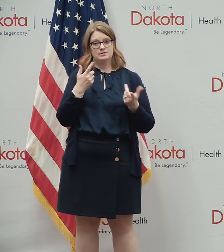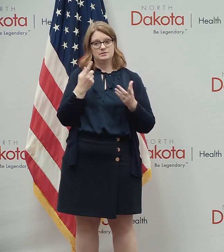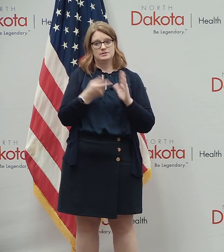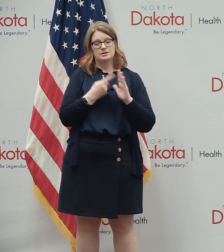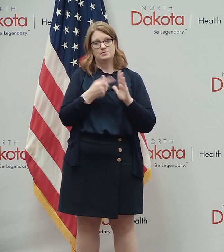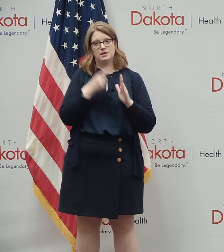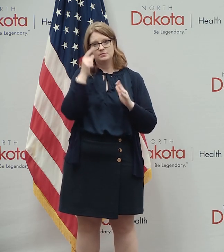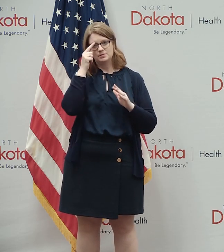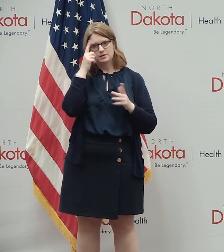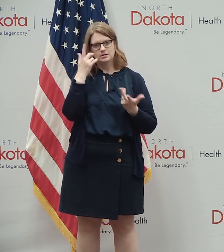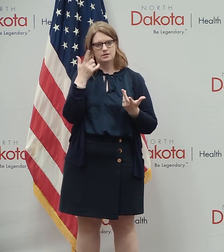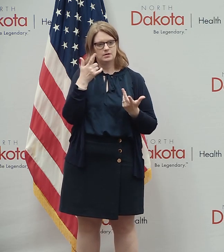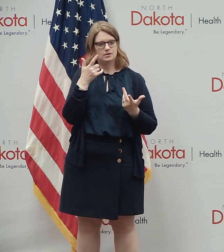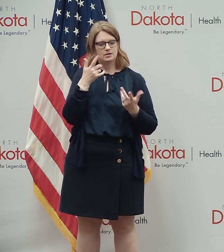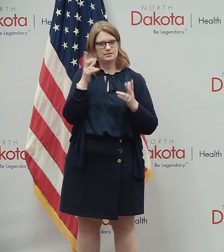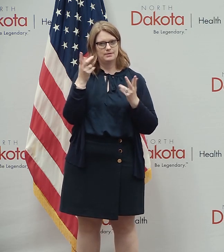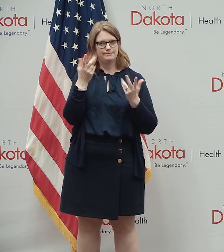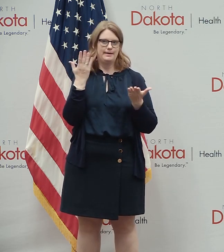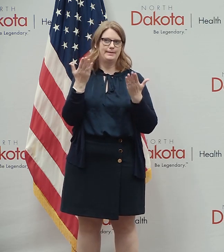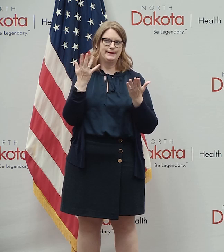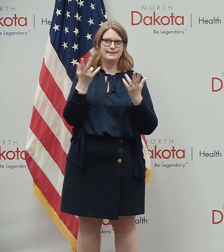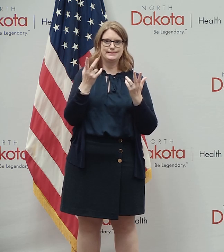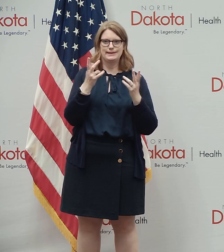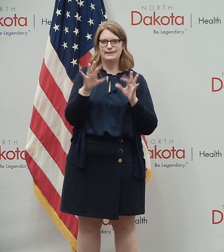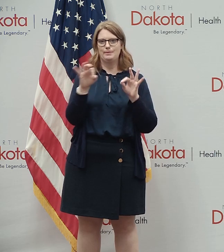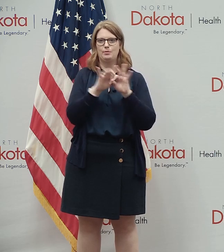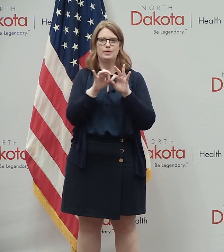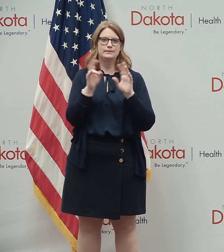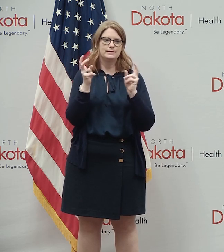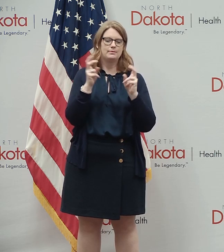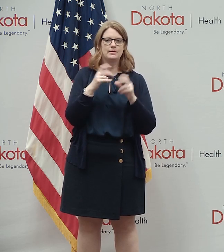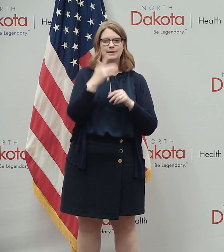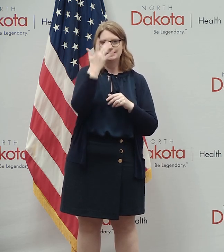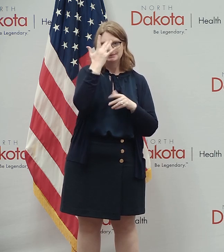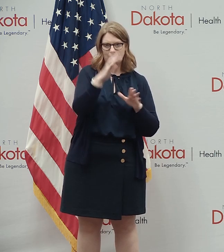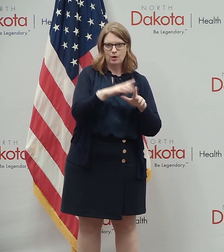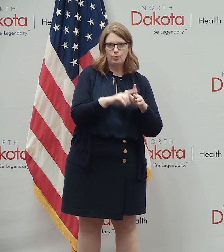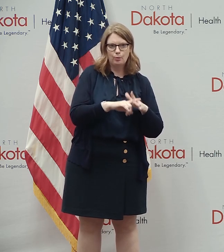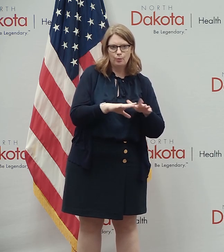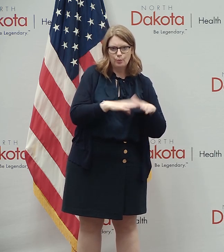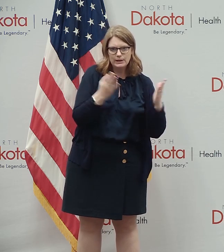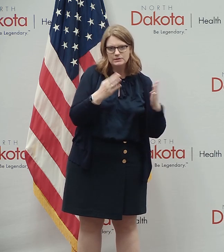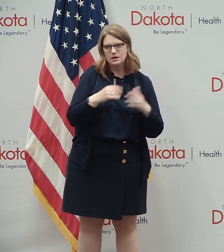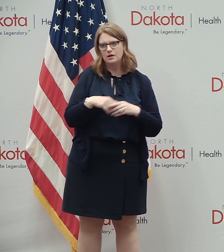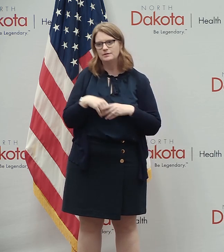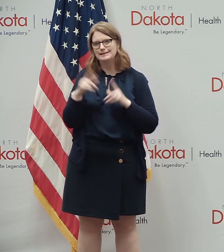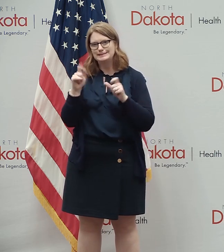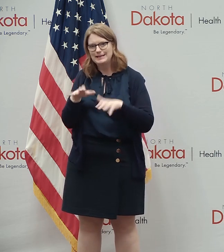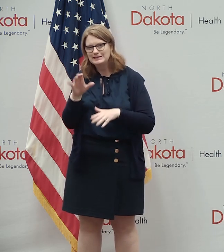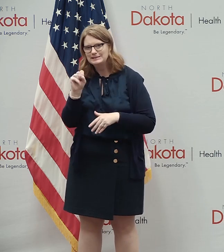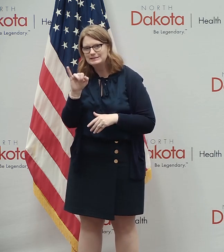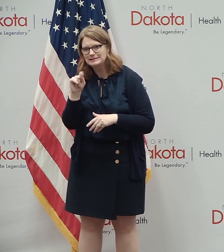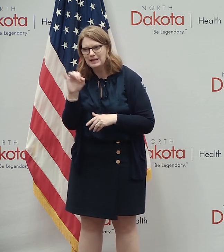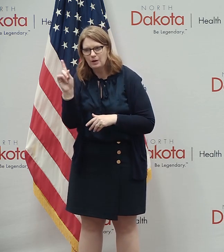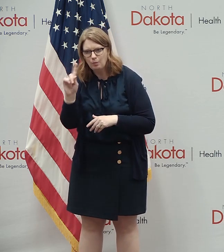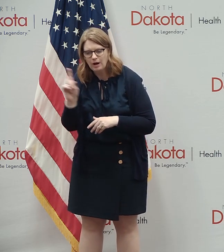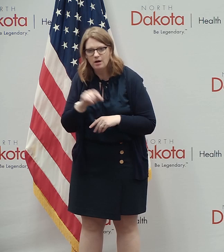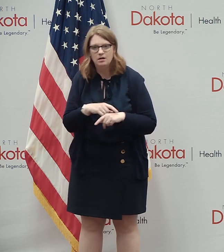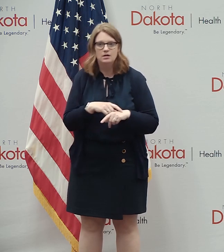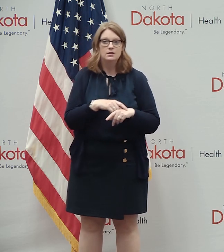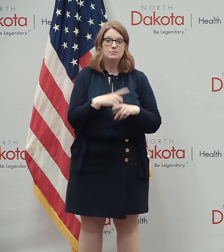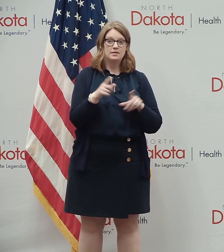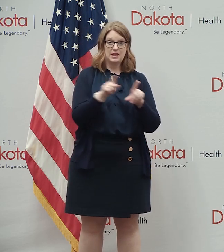are simply centered around the hot topics of the week, whether it's a smart restart or how to find a testing site, but they also field questions